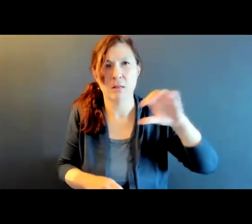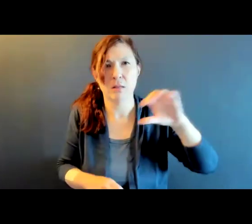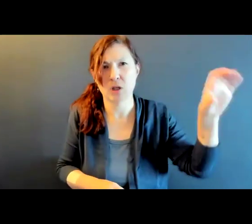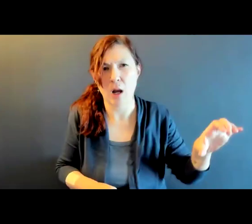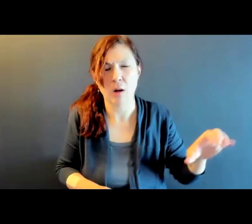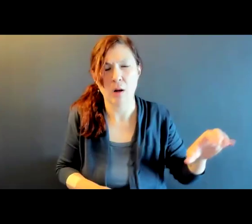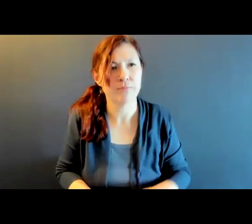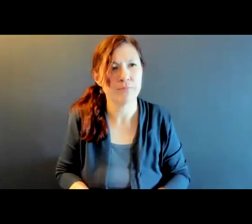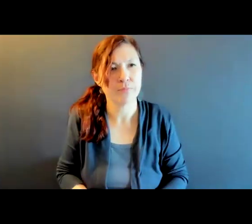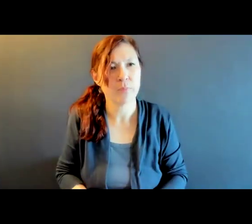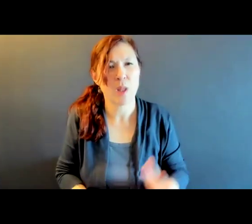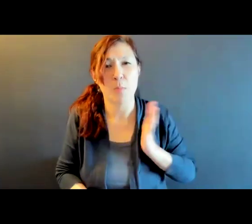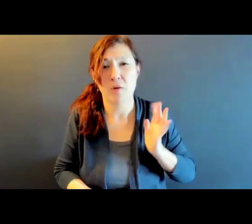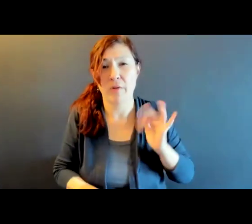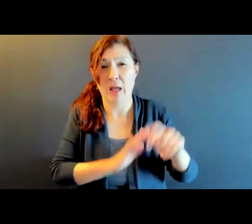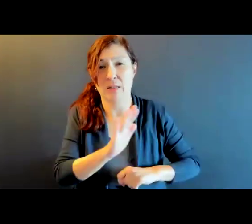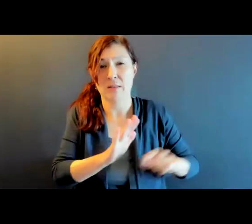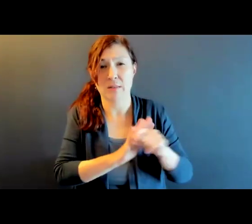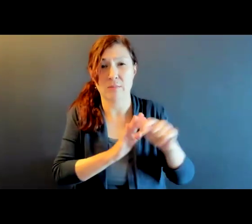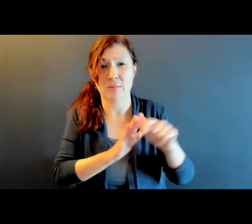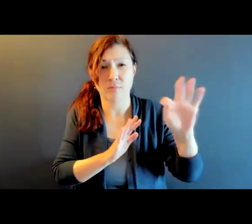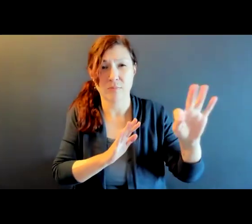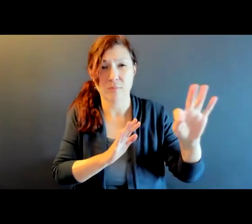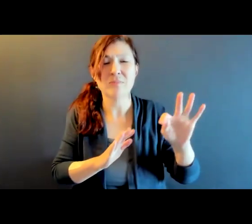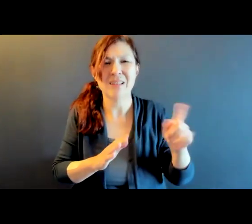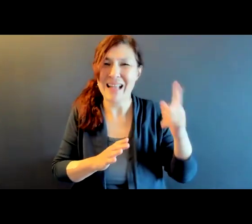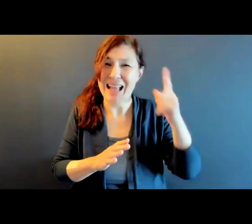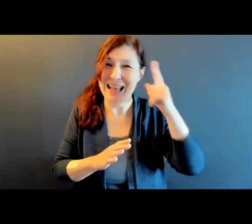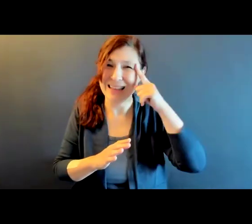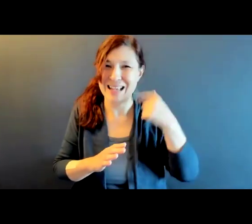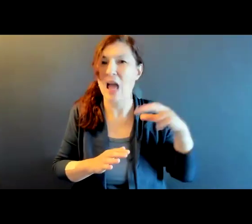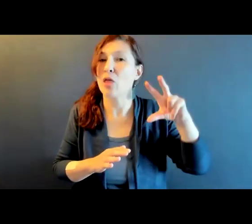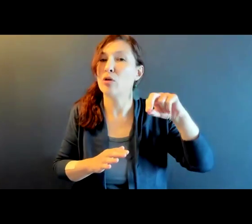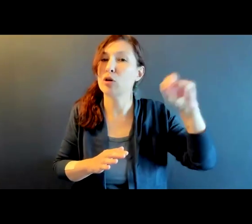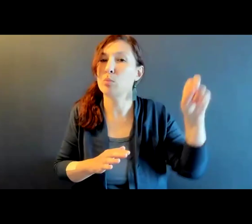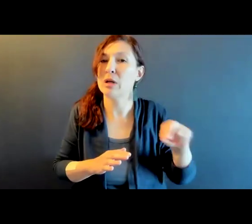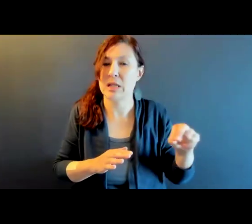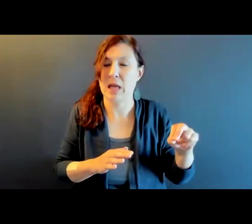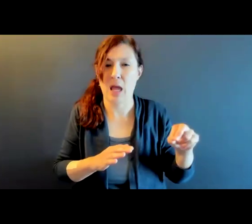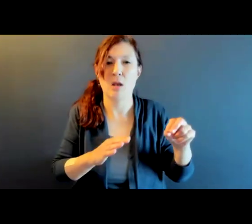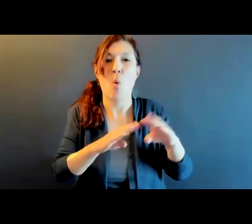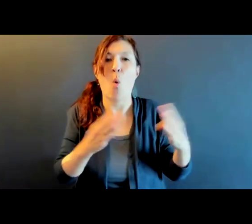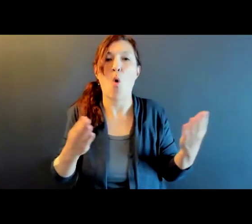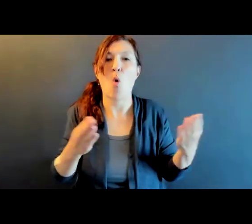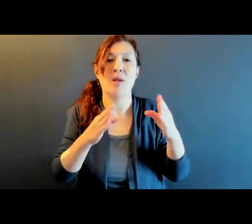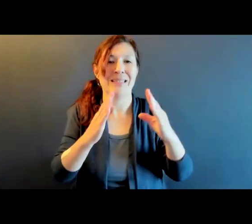at the time of the task force, I believe they were doing a 30% citywide round, with 70% by